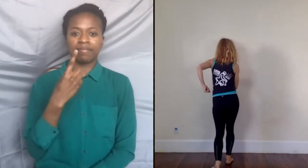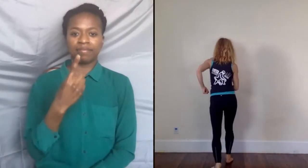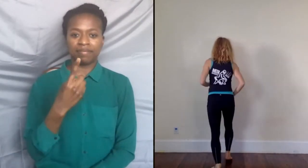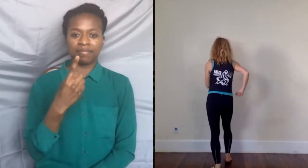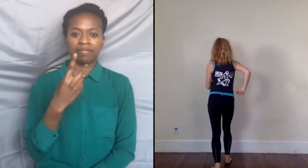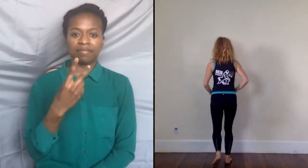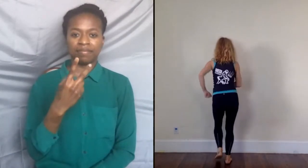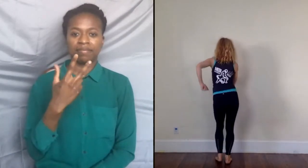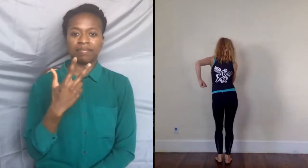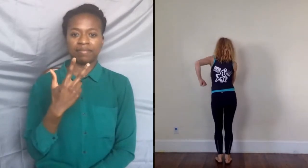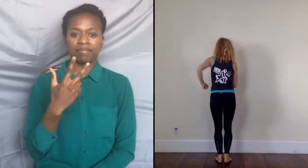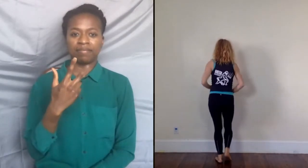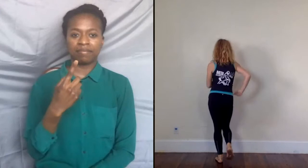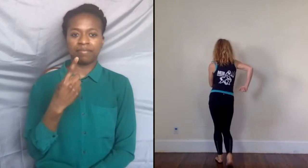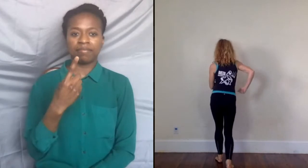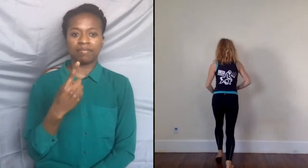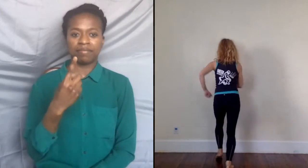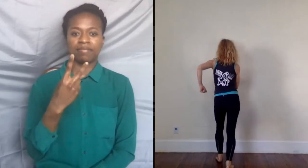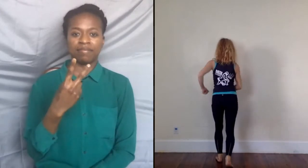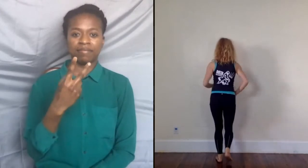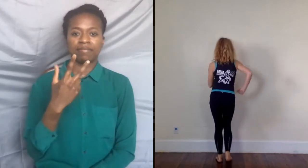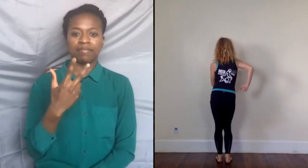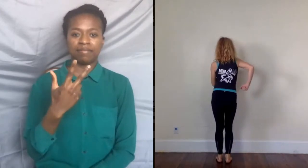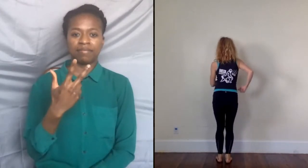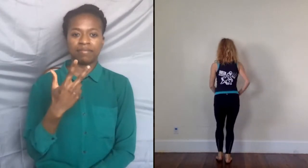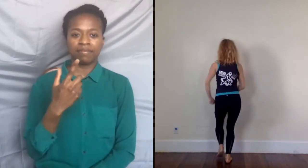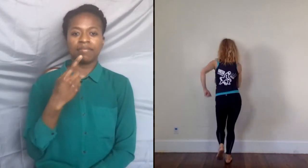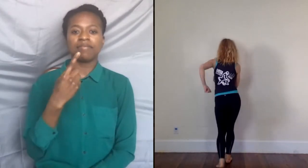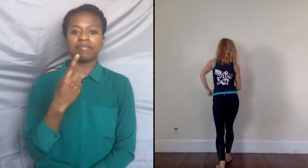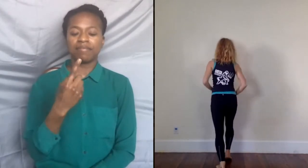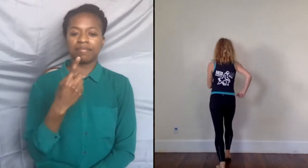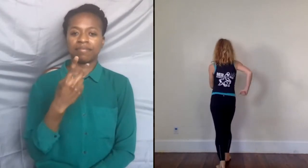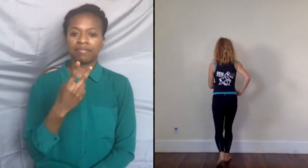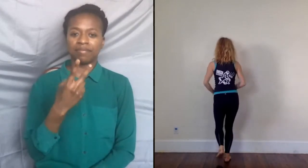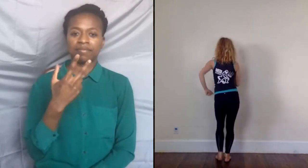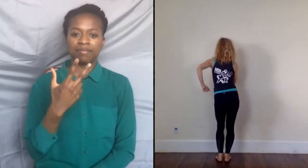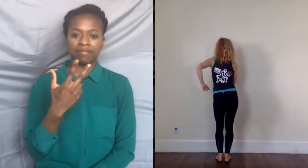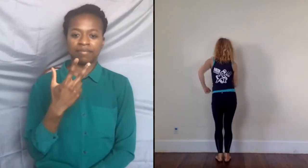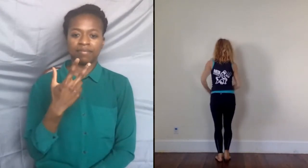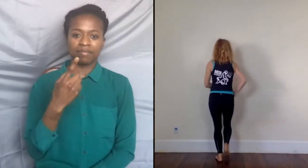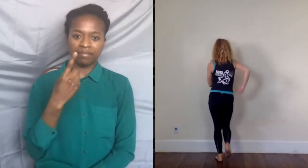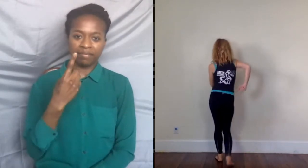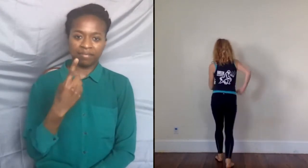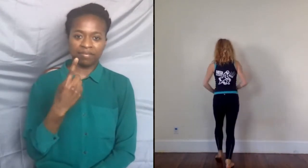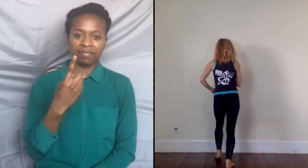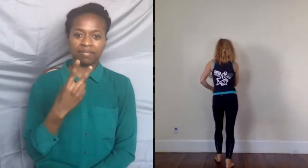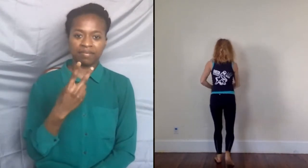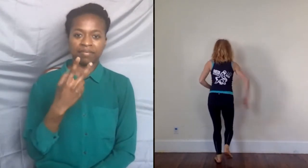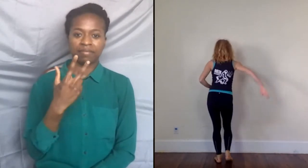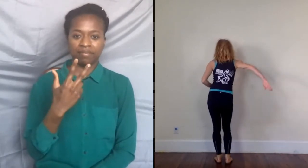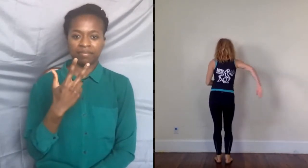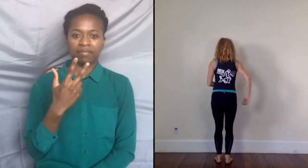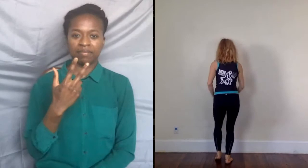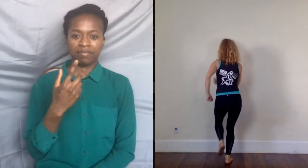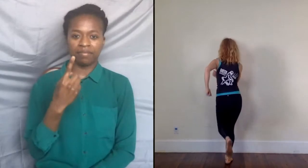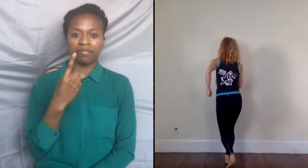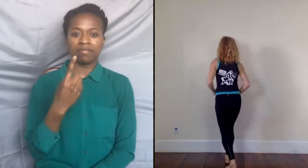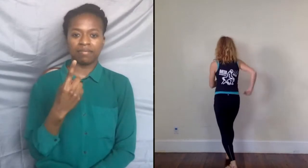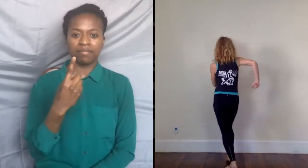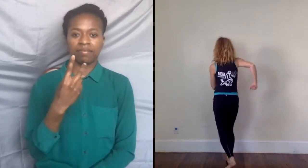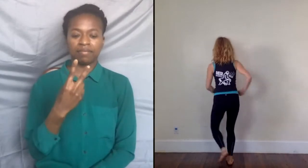And 1, 2, 3. 1, 2, 3. 1, 2, 3. 1, 2, diagonal.